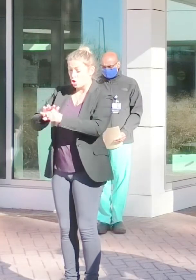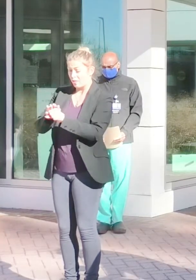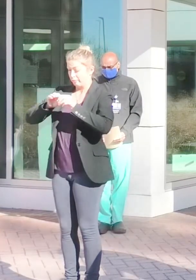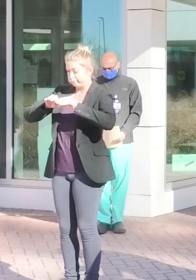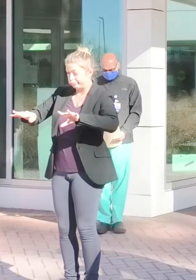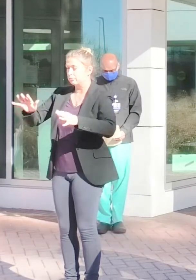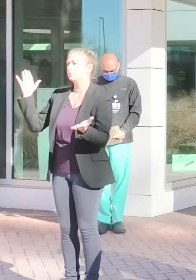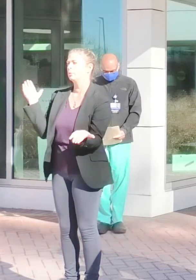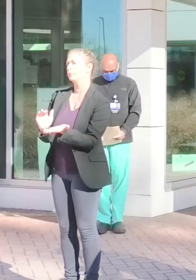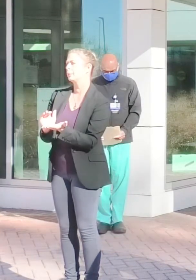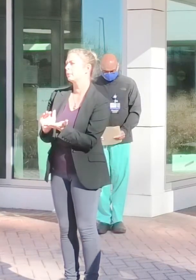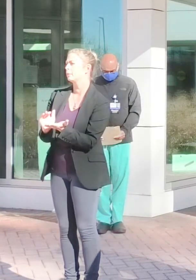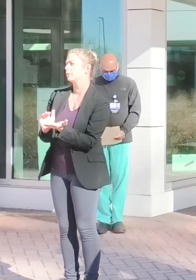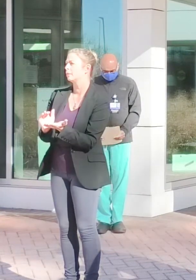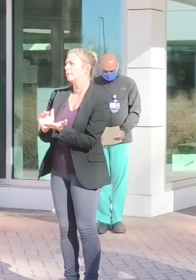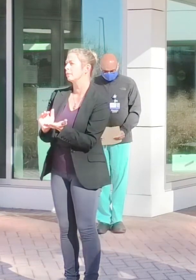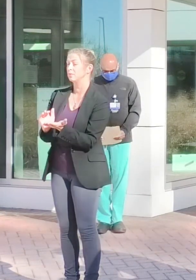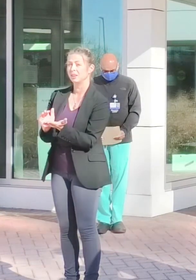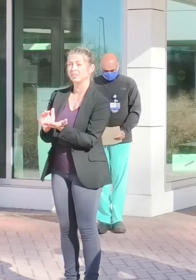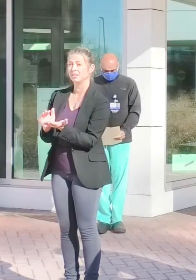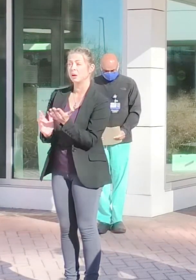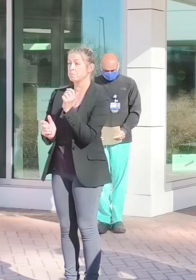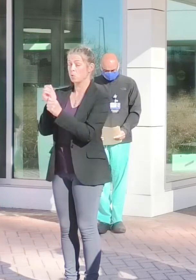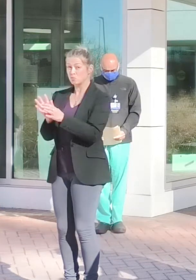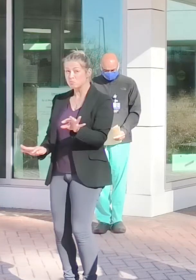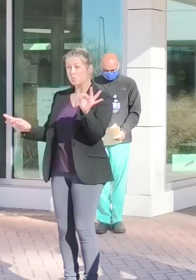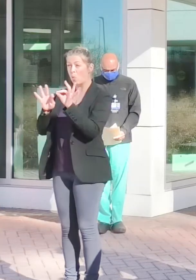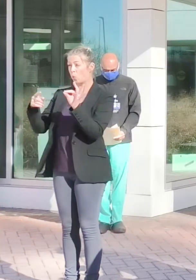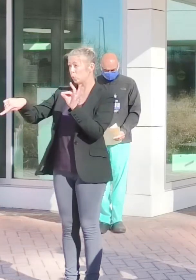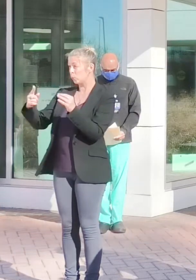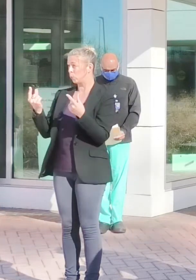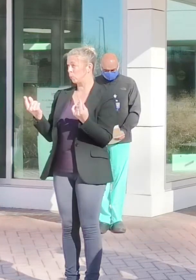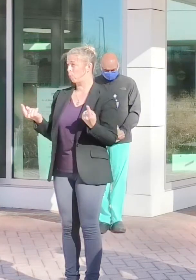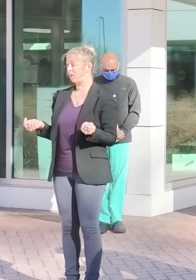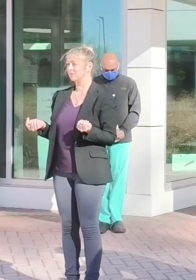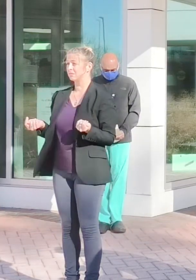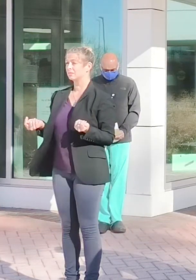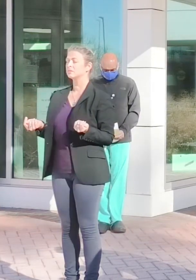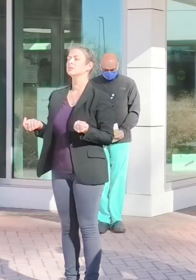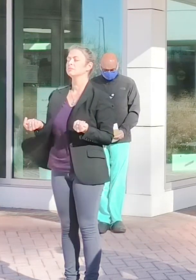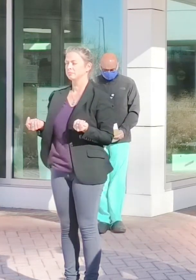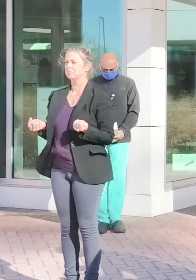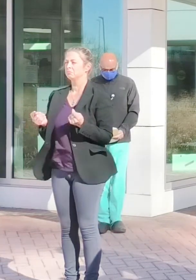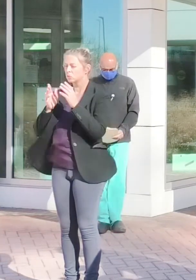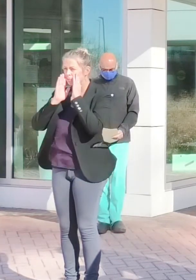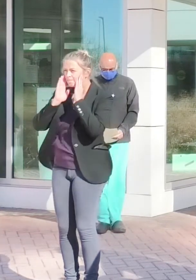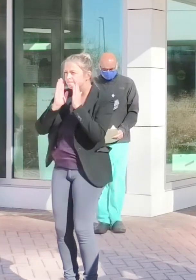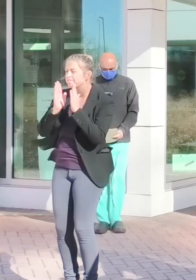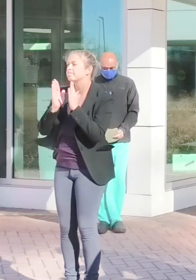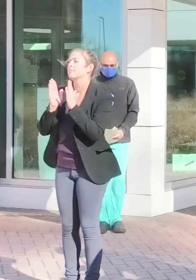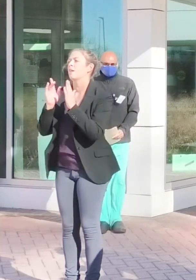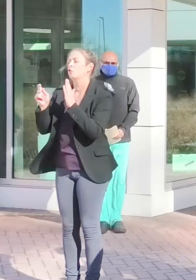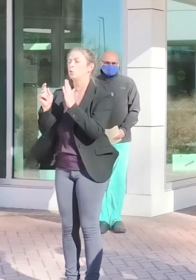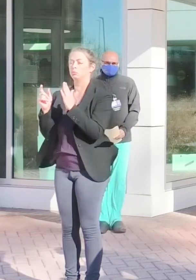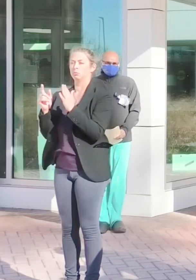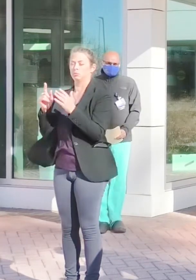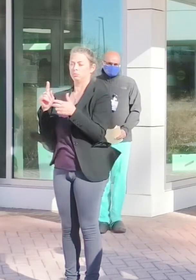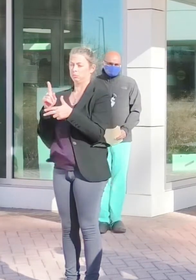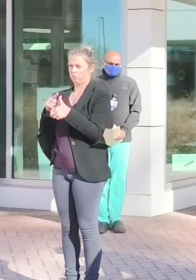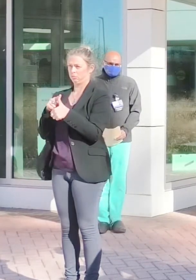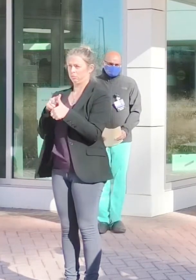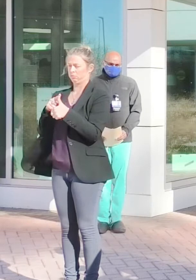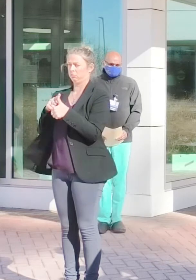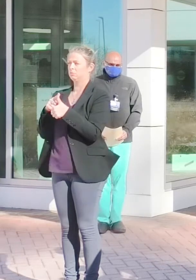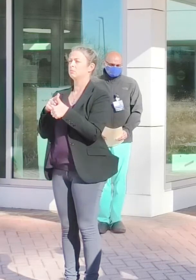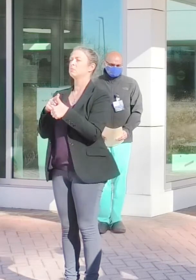in mind, the most impactful thing people can do in the community is to remain focused on wearing a mask,